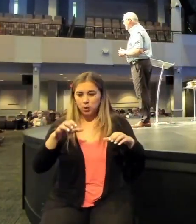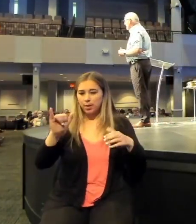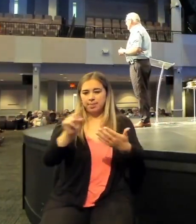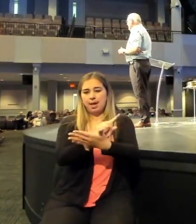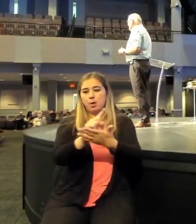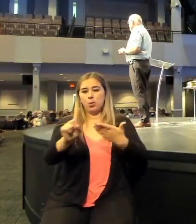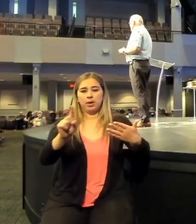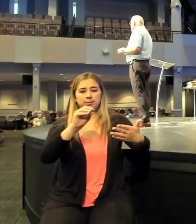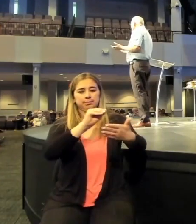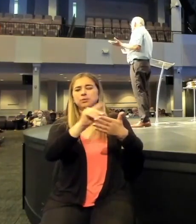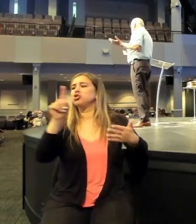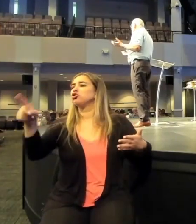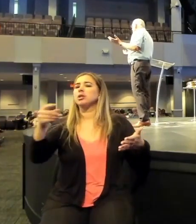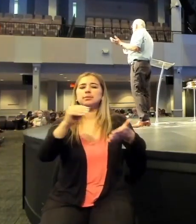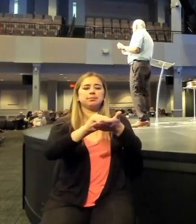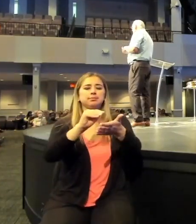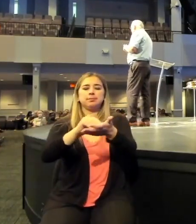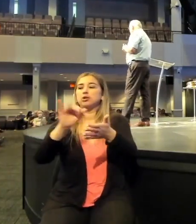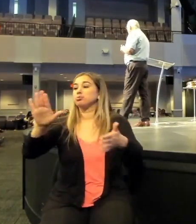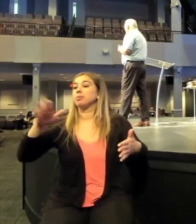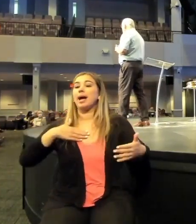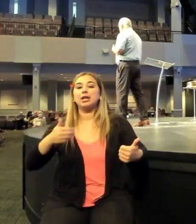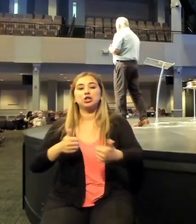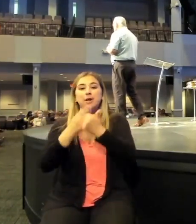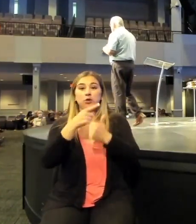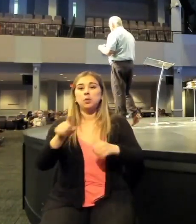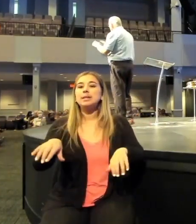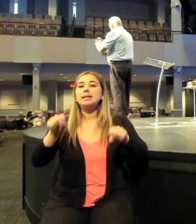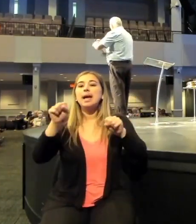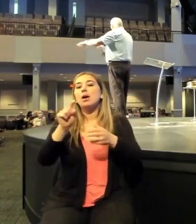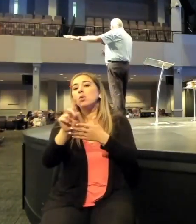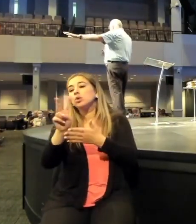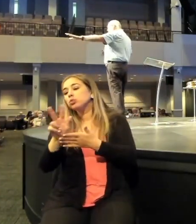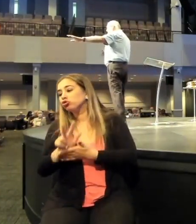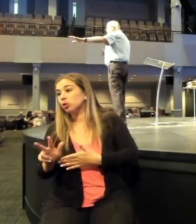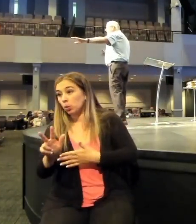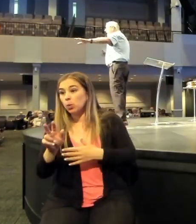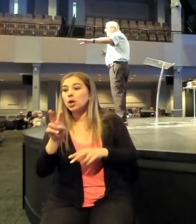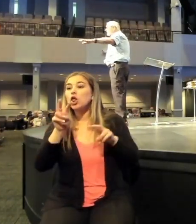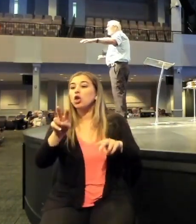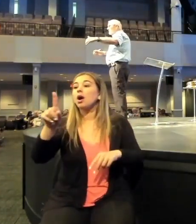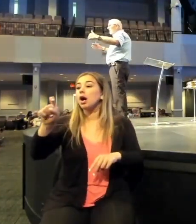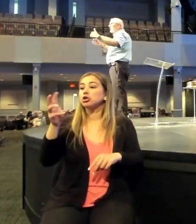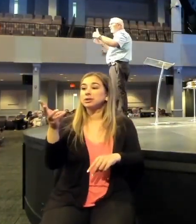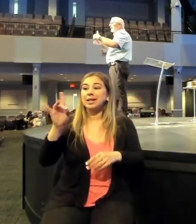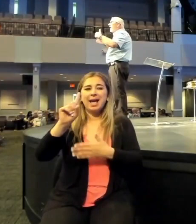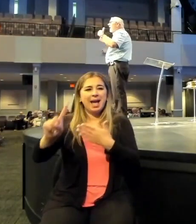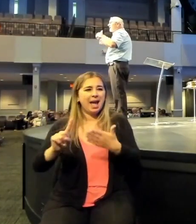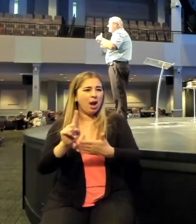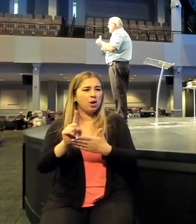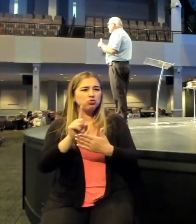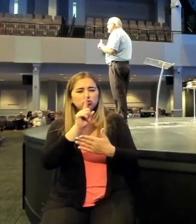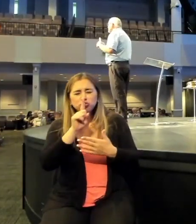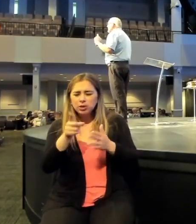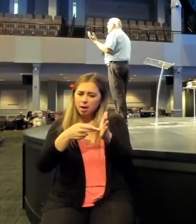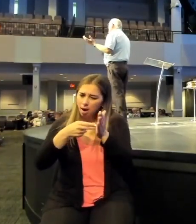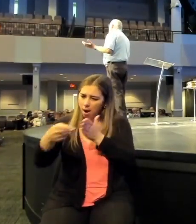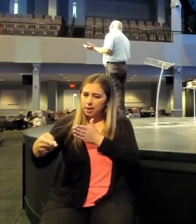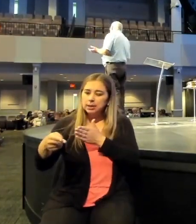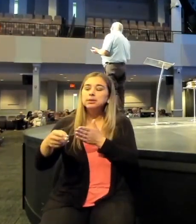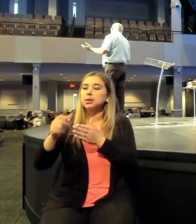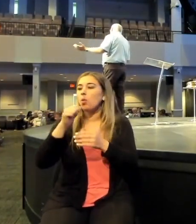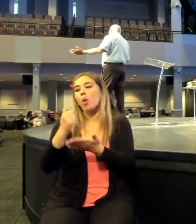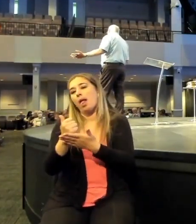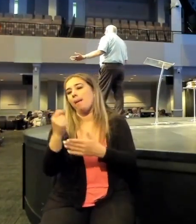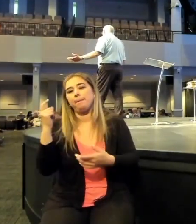time. I just challenge you, do that. Just take a couple of weeks and just look at the 168 hours and just really look at, honestly, this is not going to